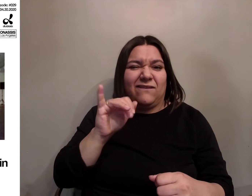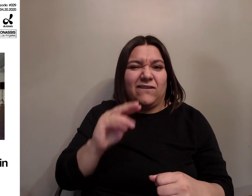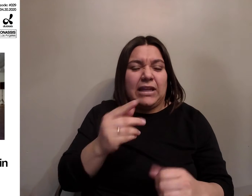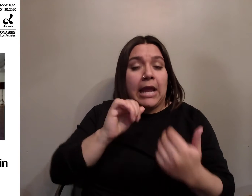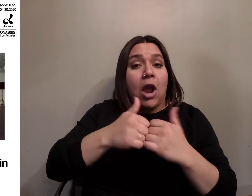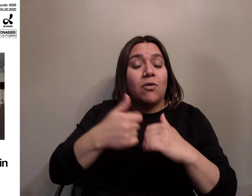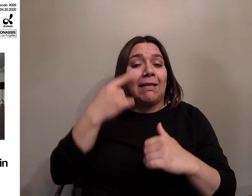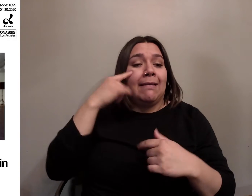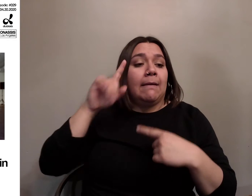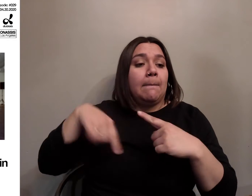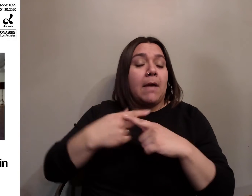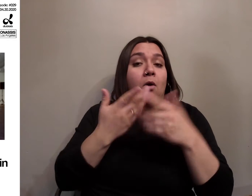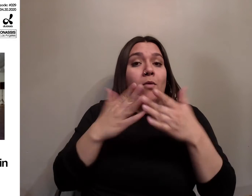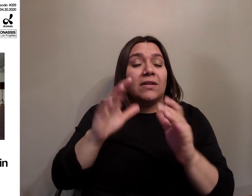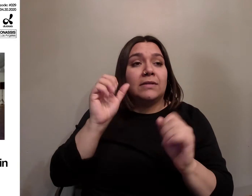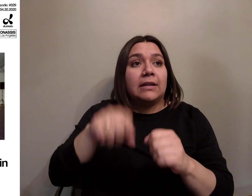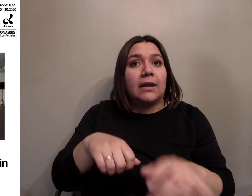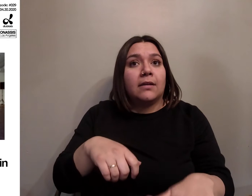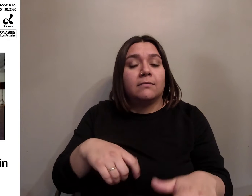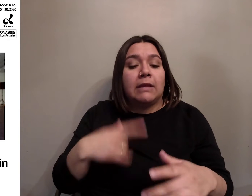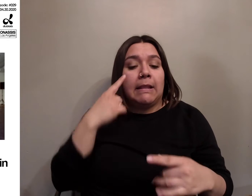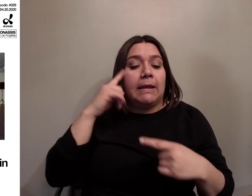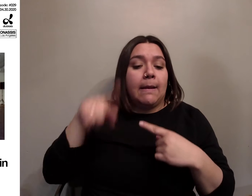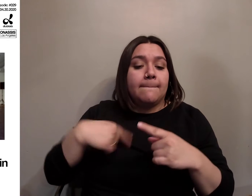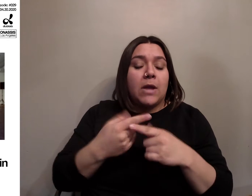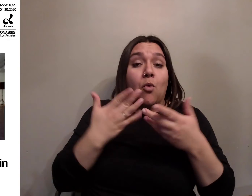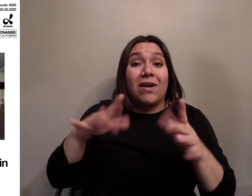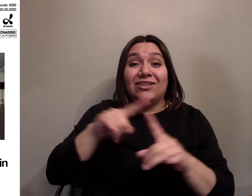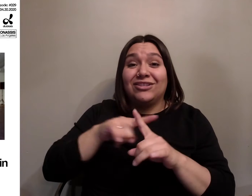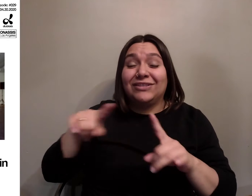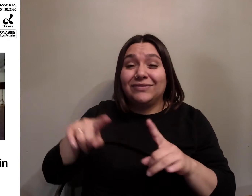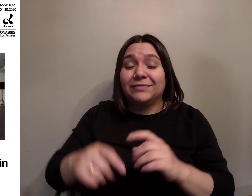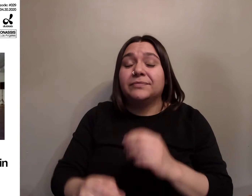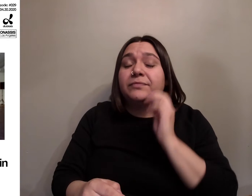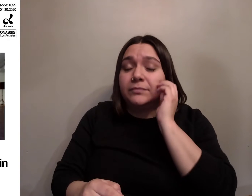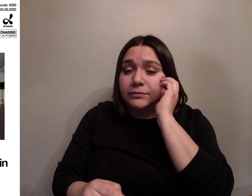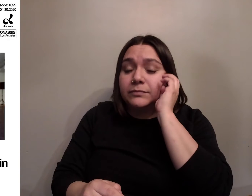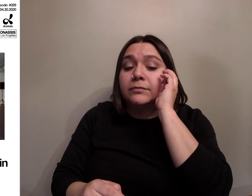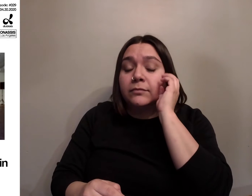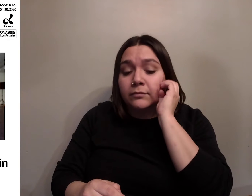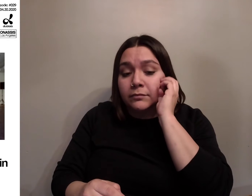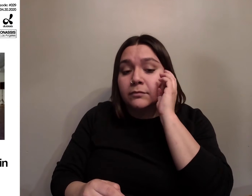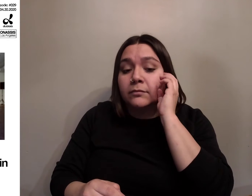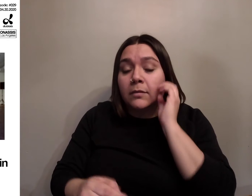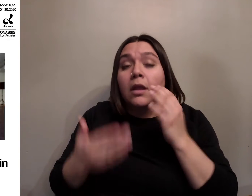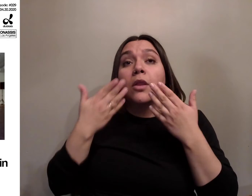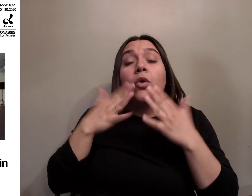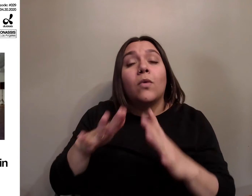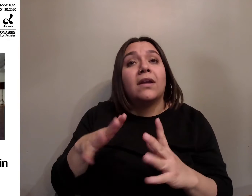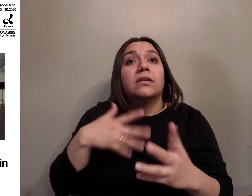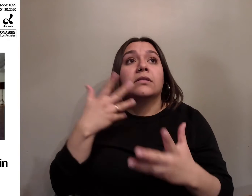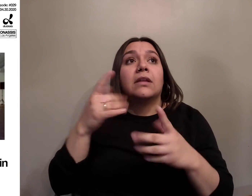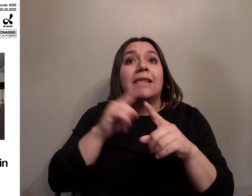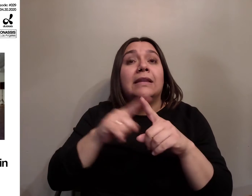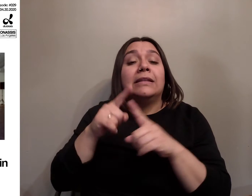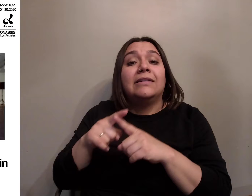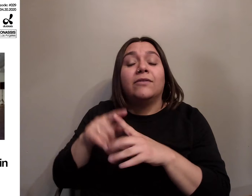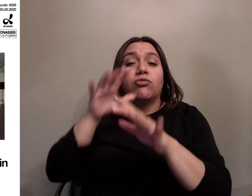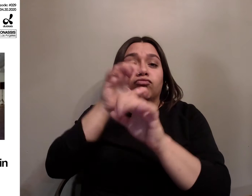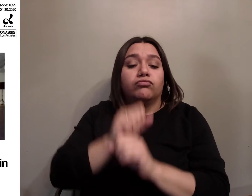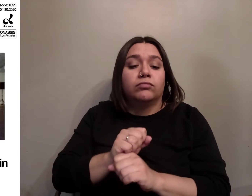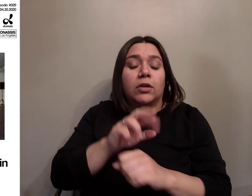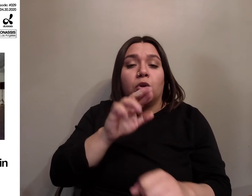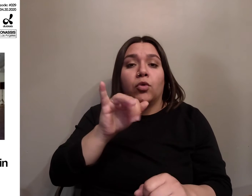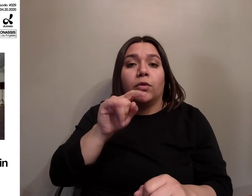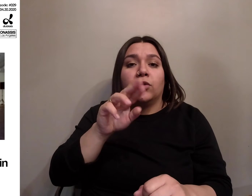normally engaging in, or that some of us might feel in some instances pressured to engage in.